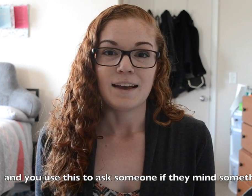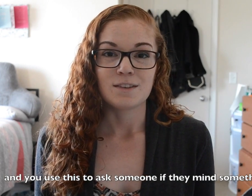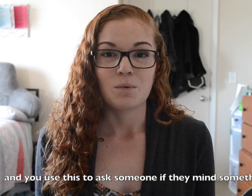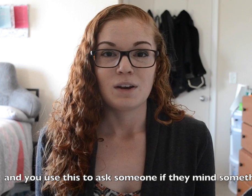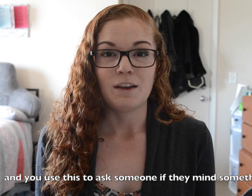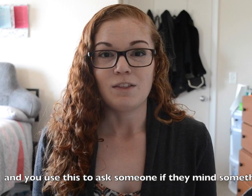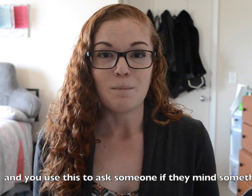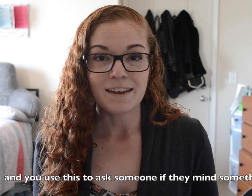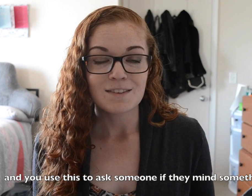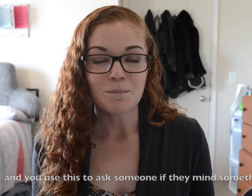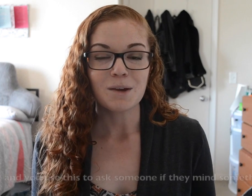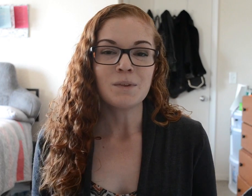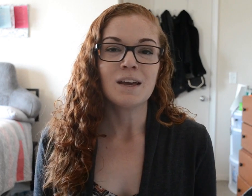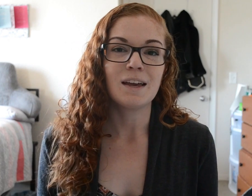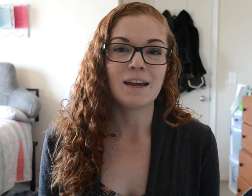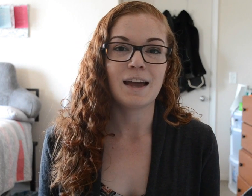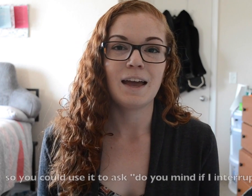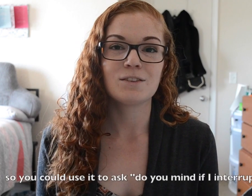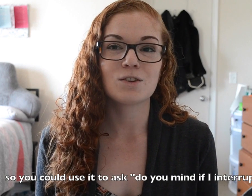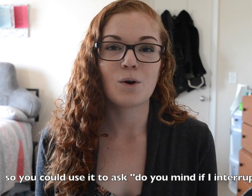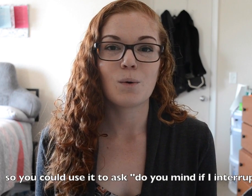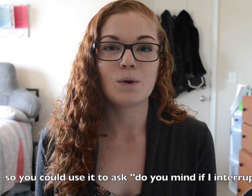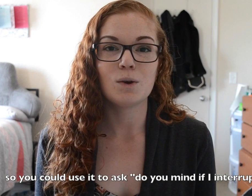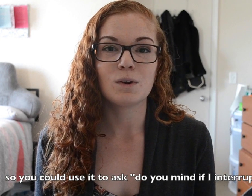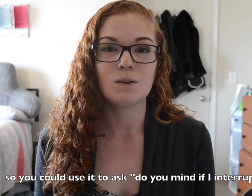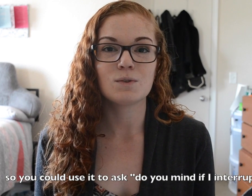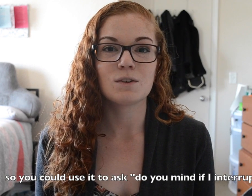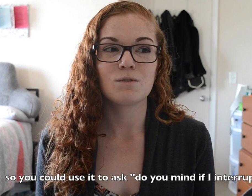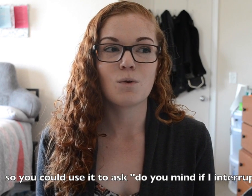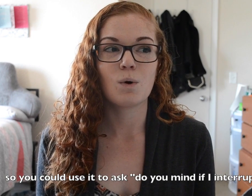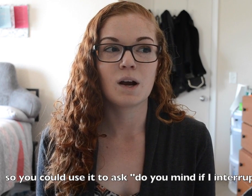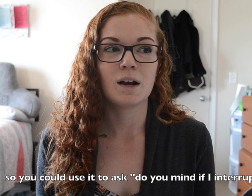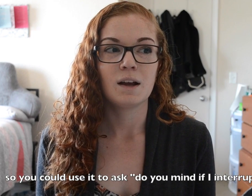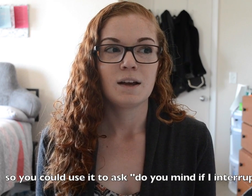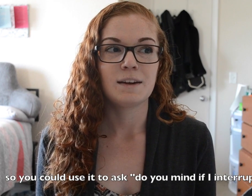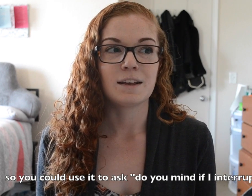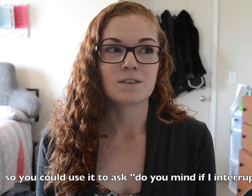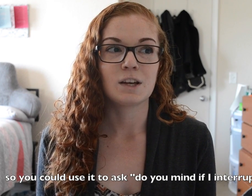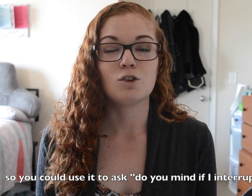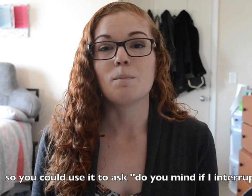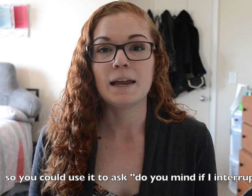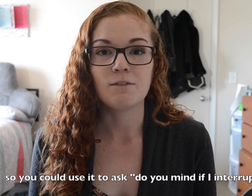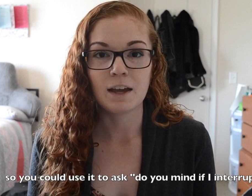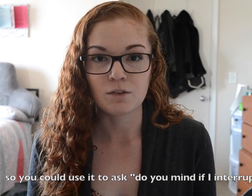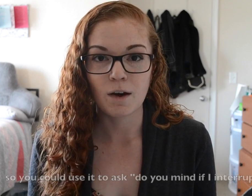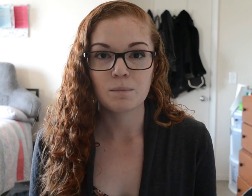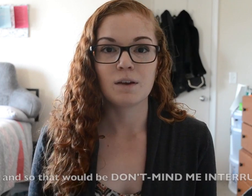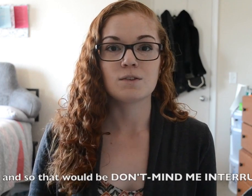ask someone if they mind something. And so you could use it to ask, like, do you mind if I interrupt? And so